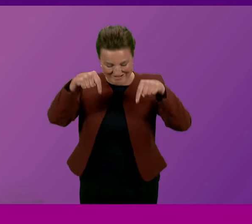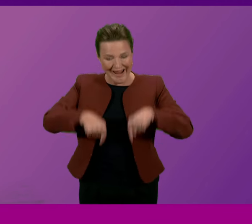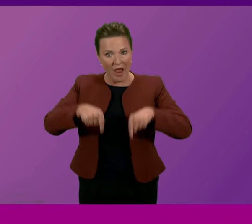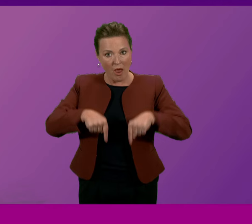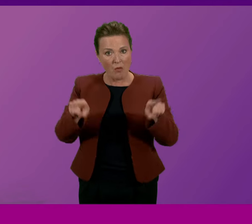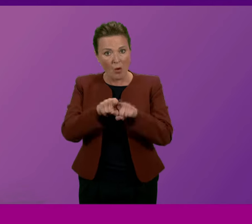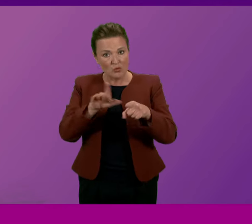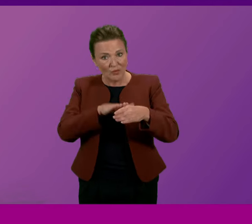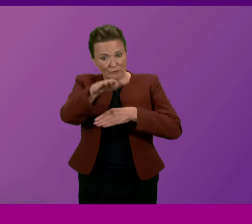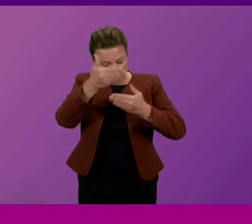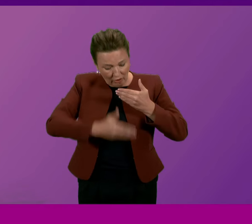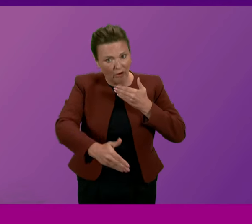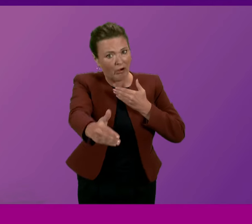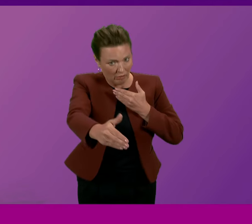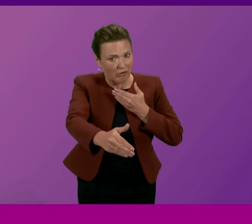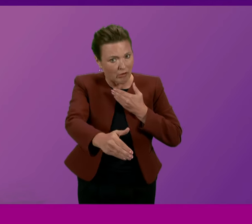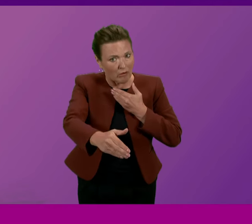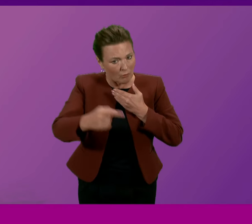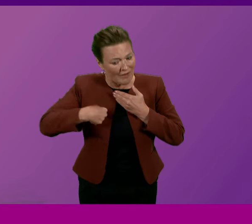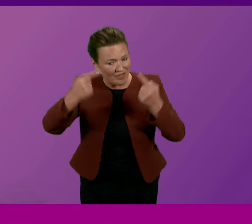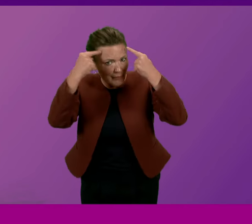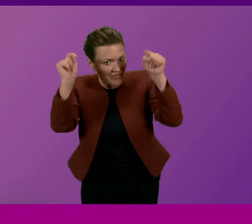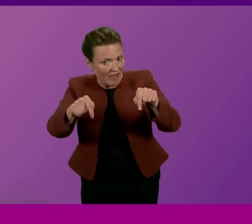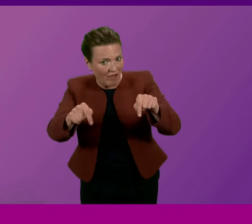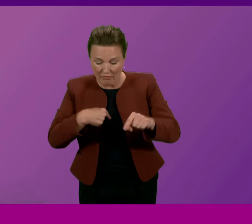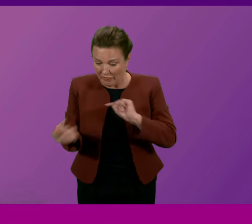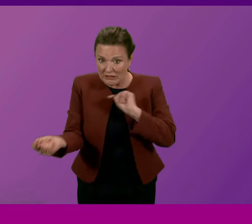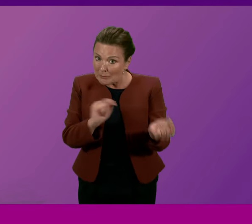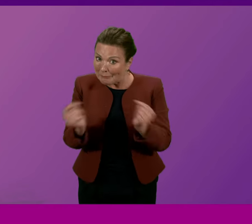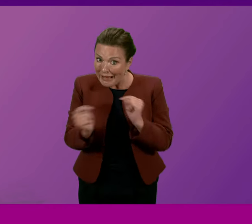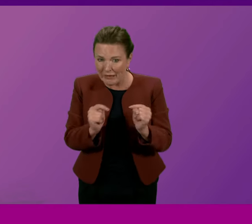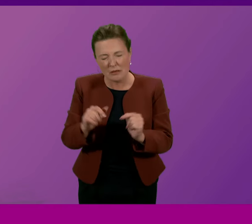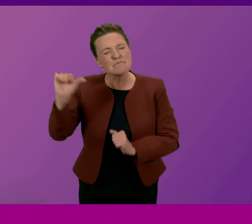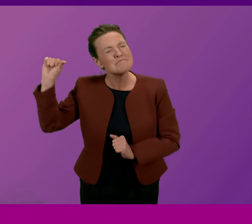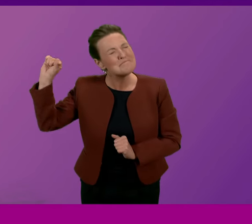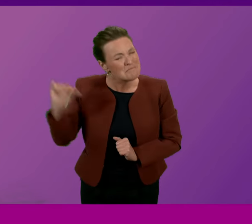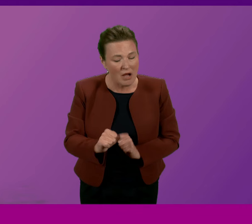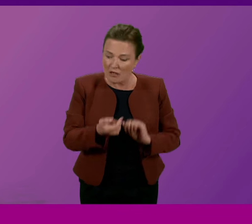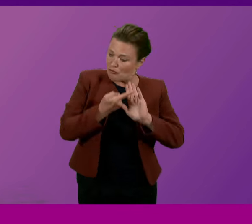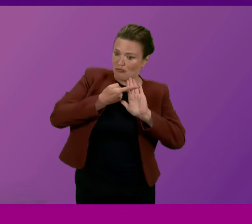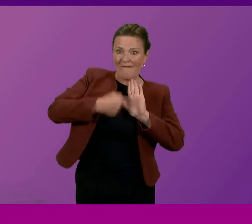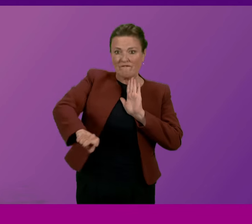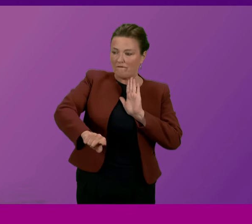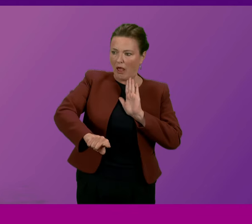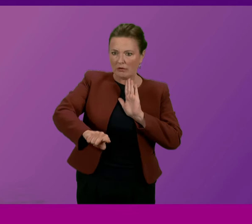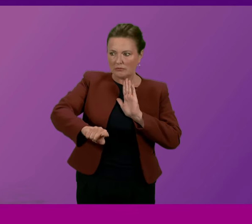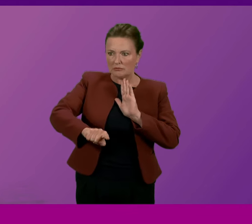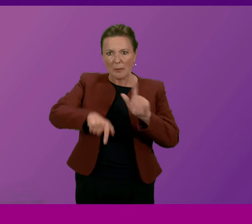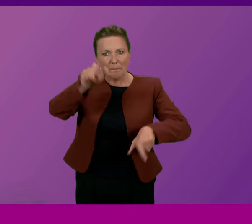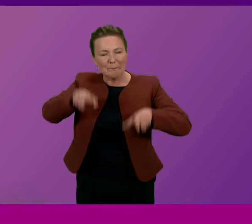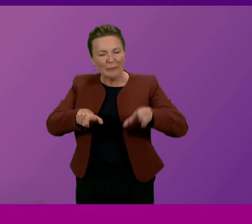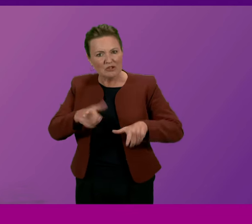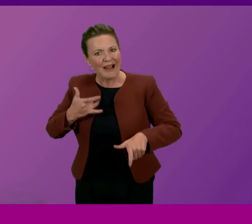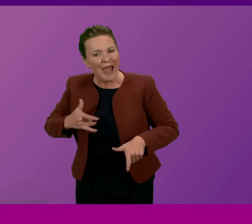as members of this Parliament. The debates within this chamber must reflect the concerns of those on the